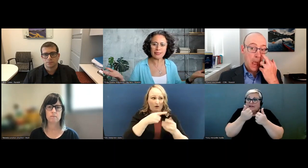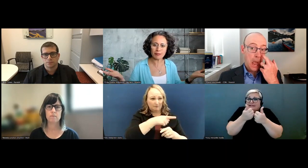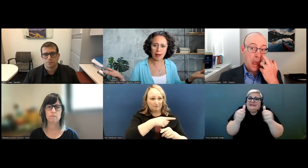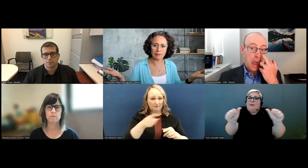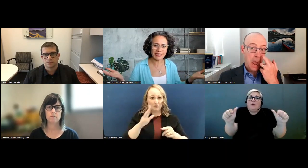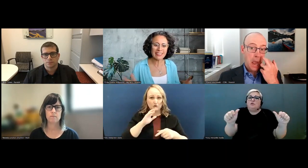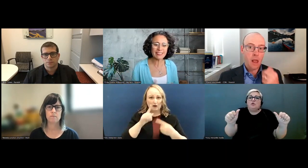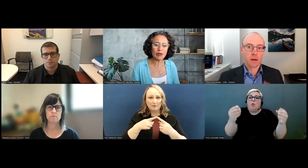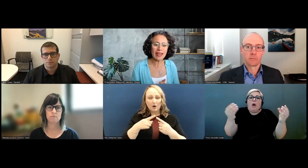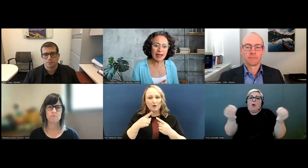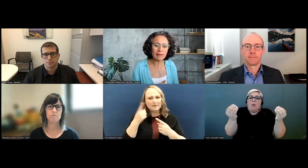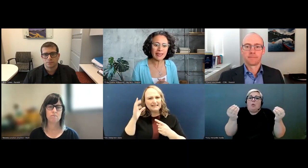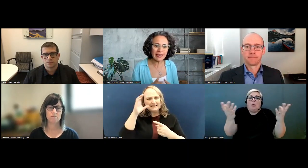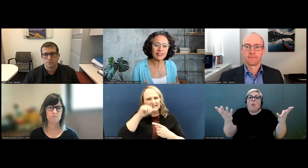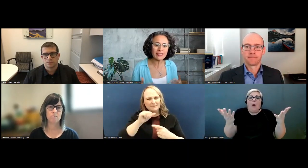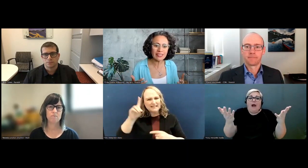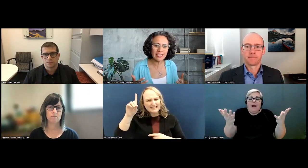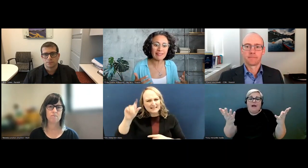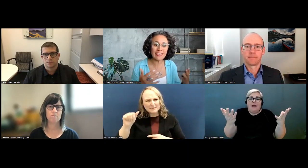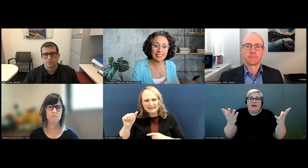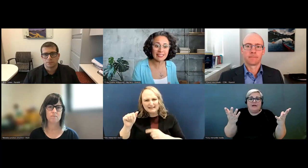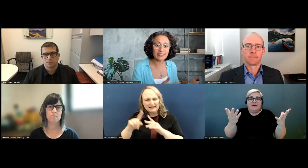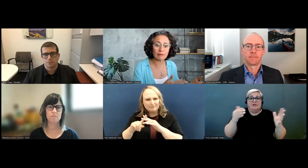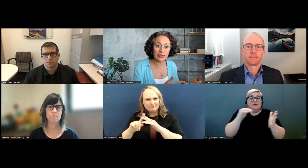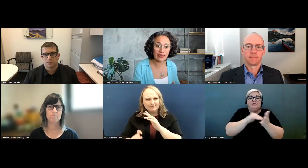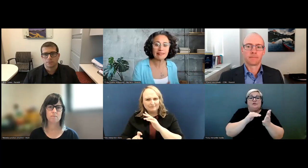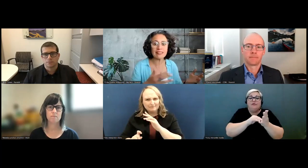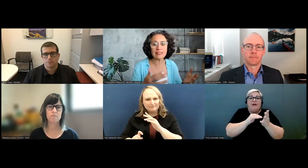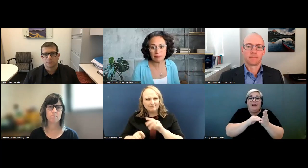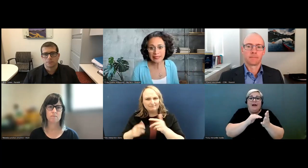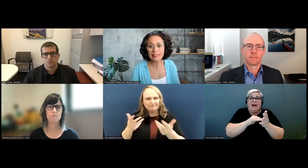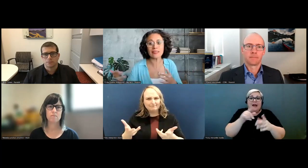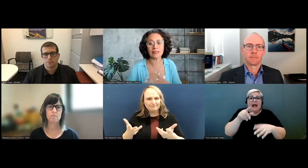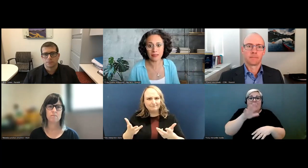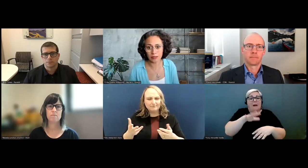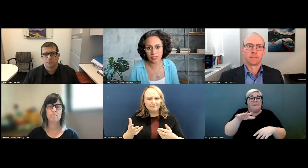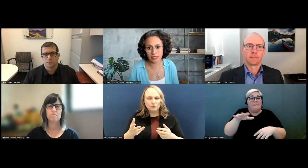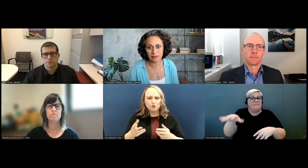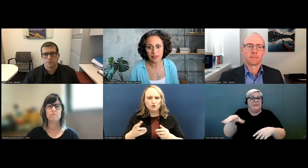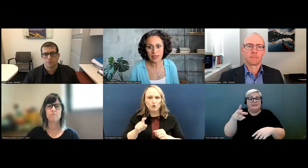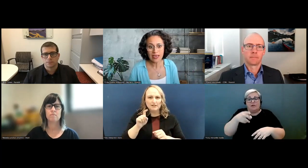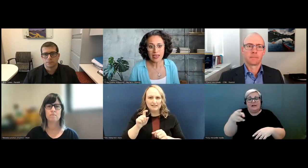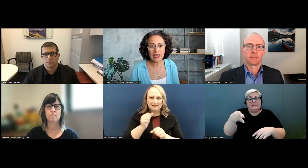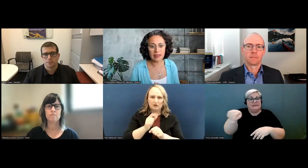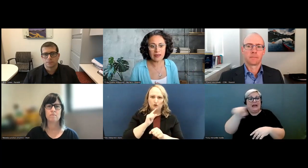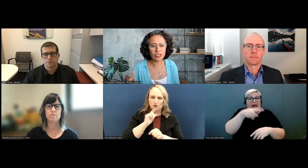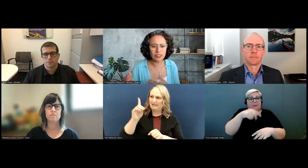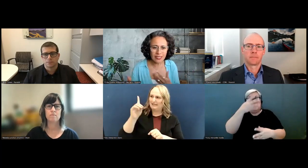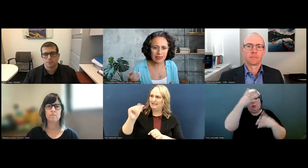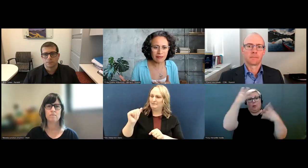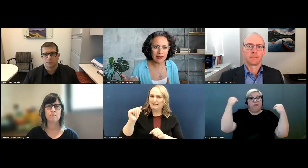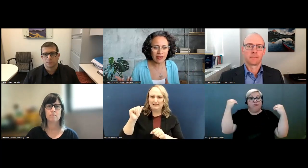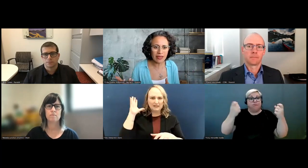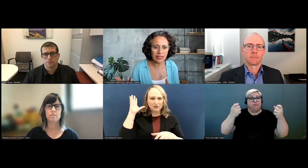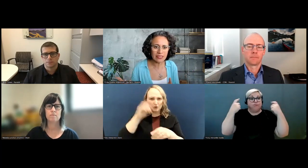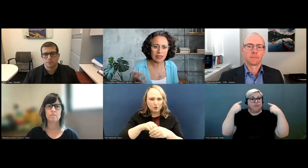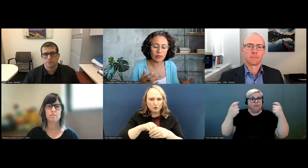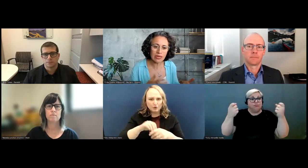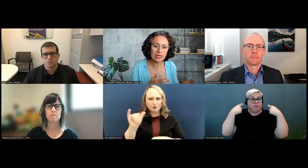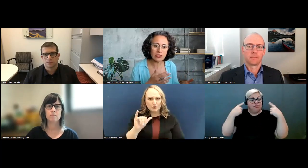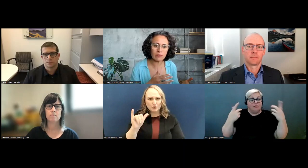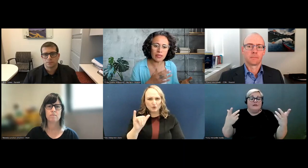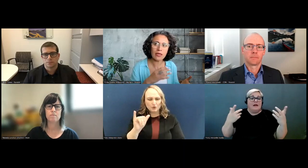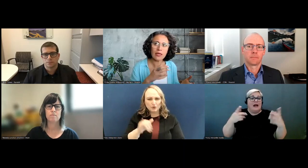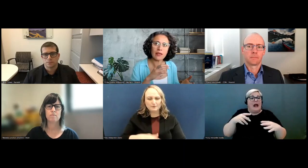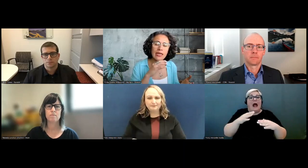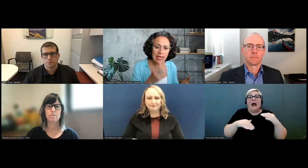disability has been dropped. So now we have to say this needs to be disability inclusive. And just think about how that is. Like,